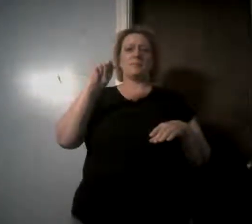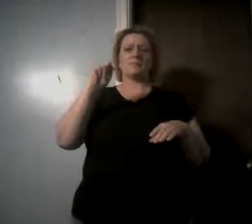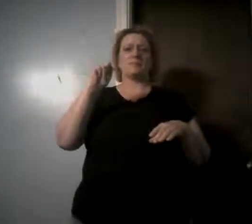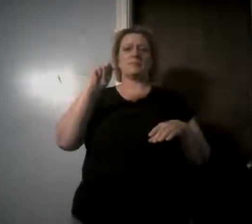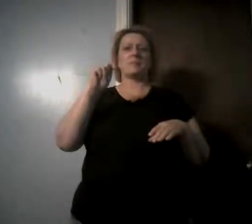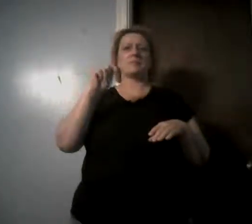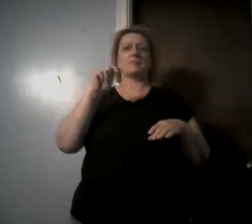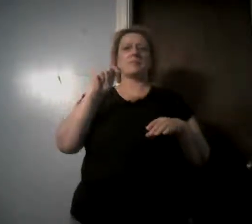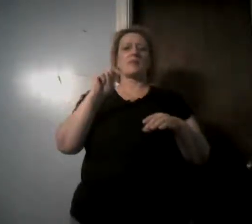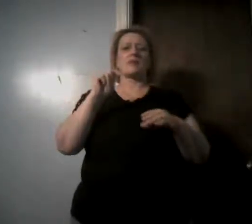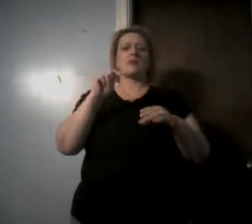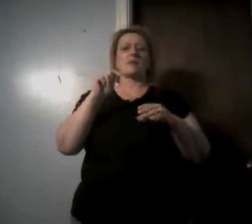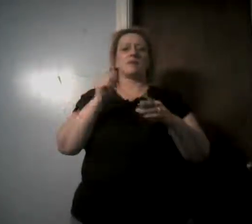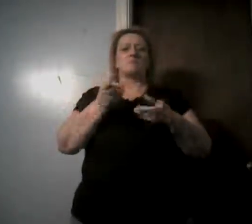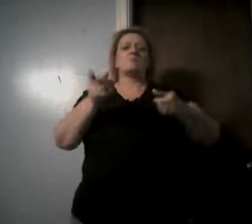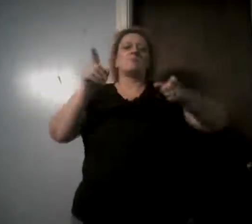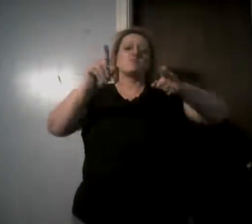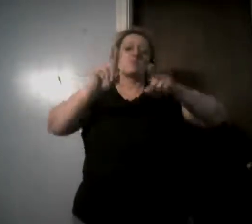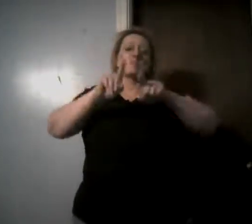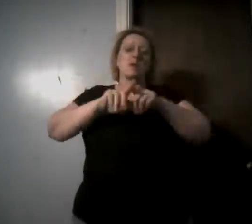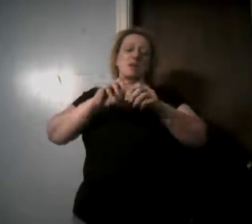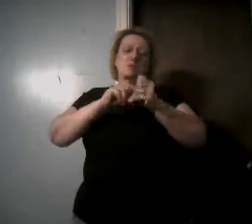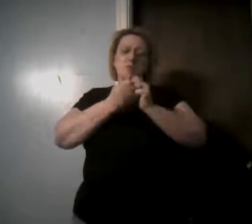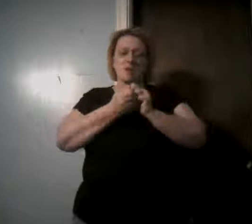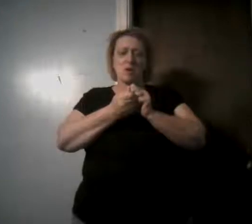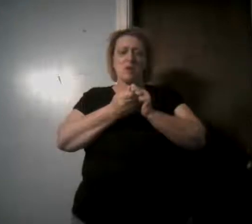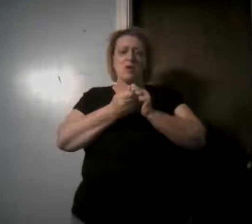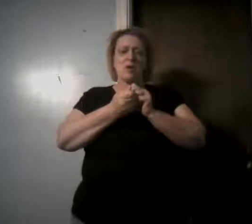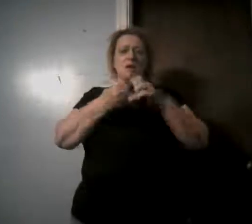They form as the body tries to repair itself by building extra bones.